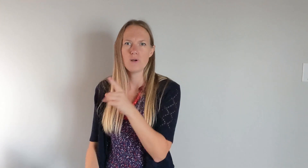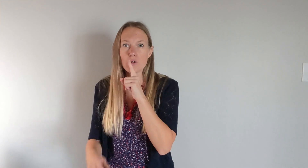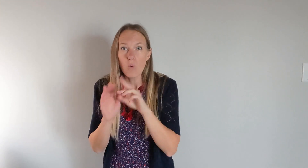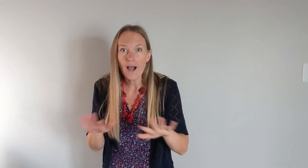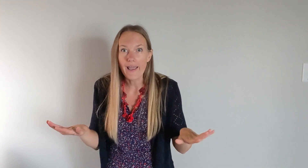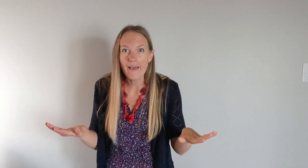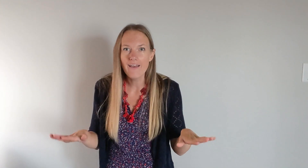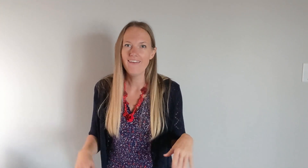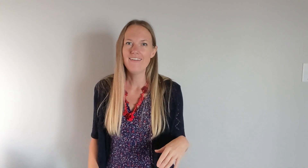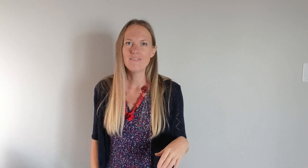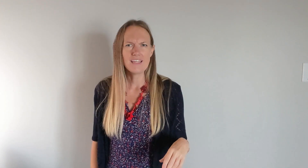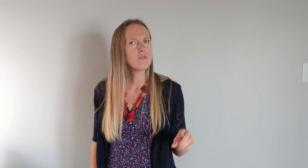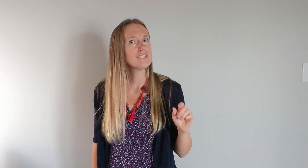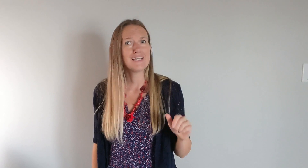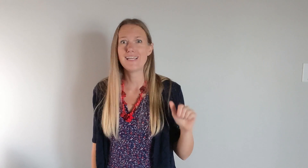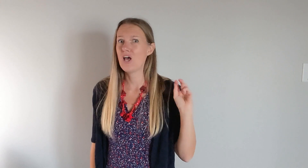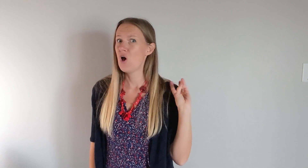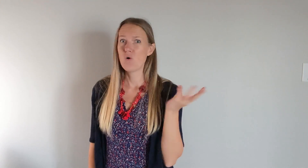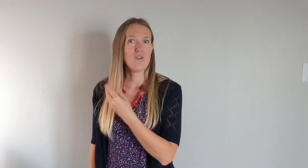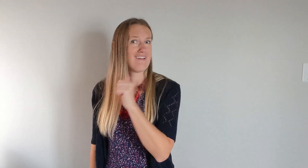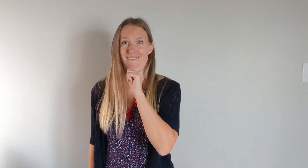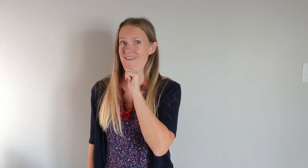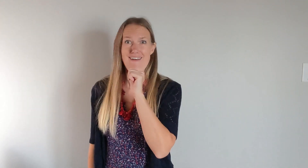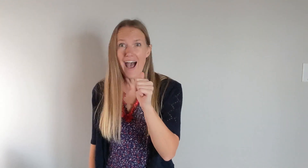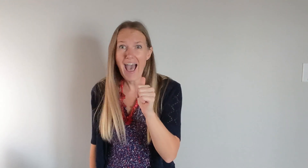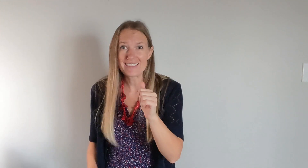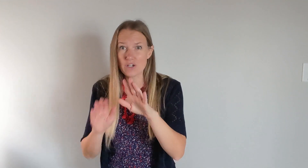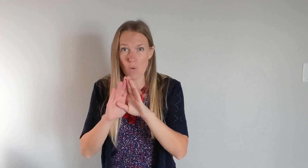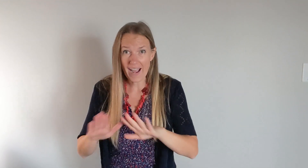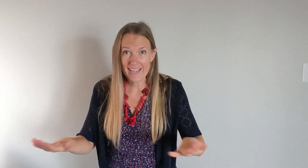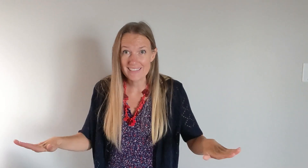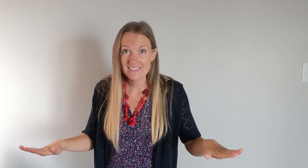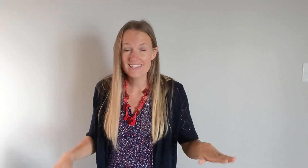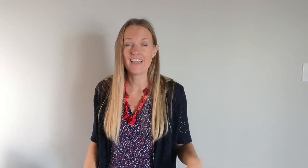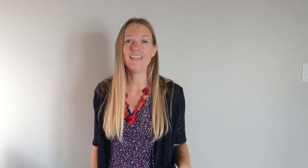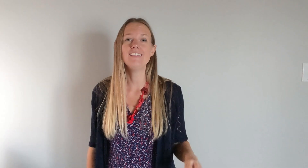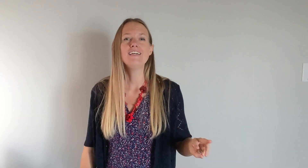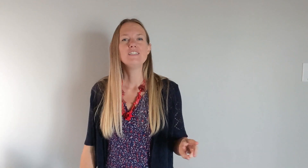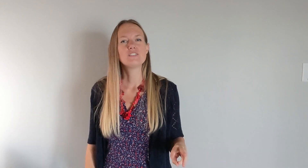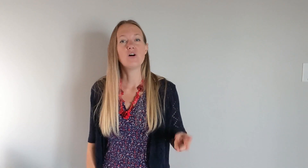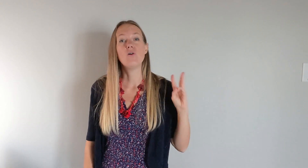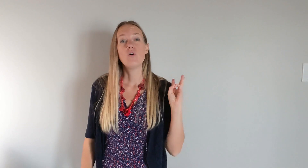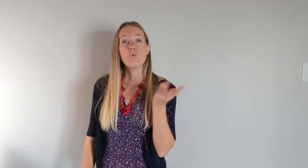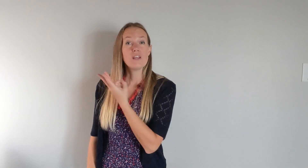we're quiet, right? We're saying we are not quiet, okay? So